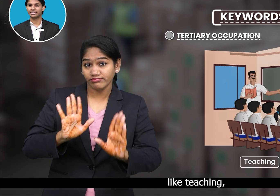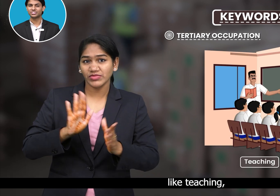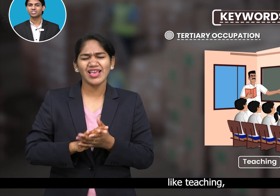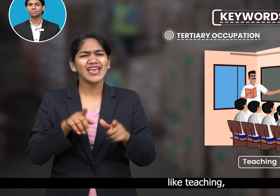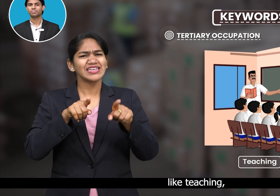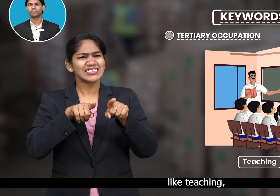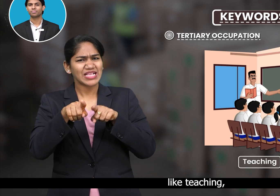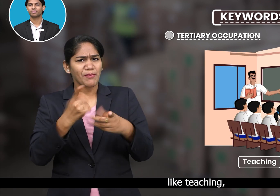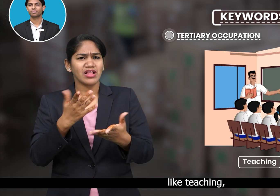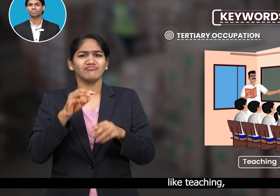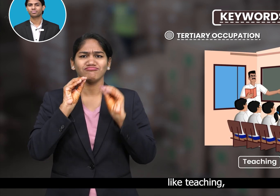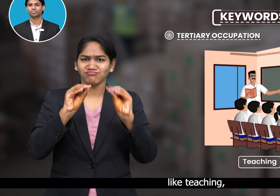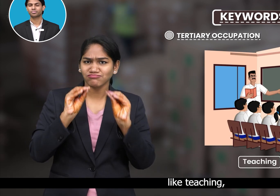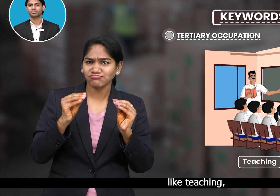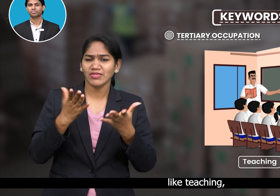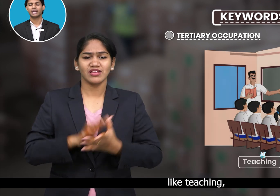like teaching,